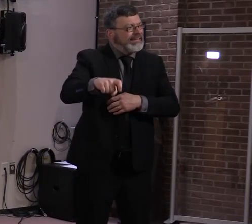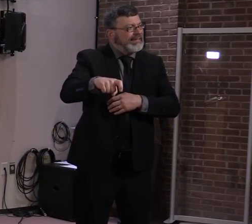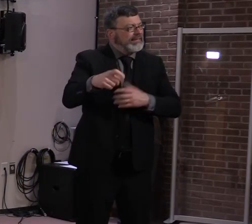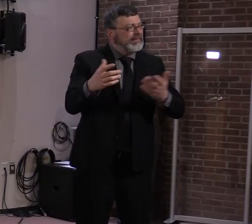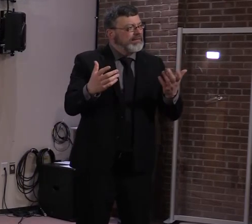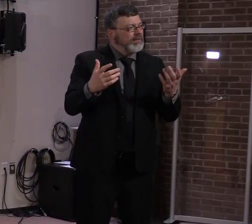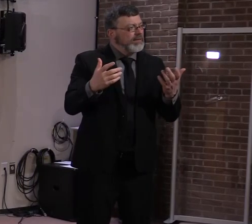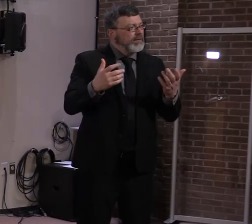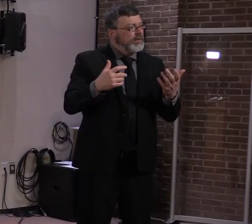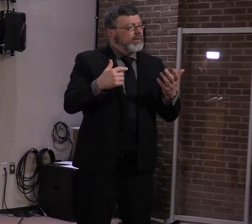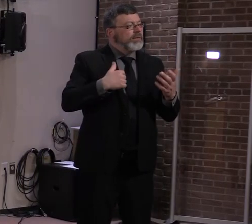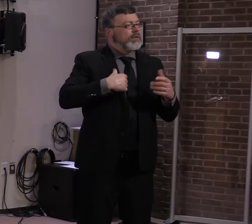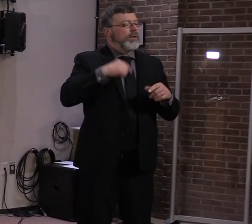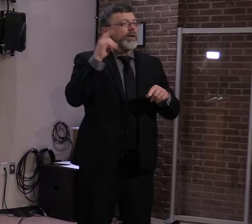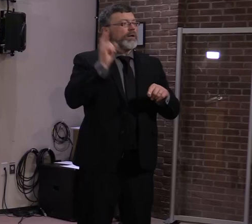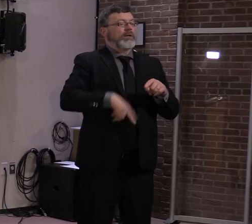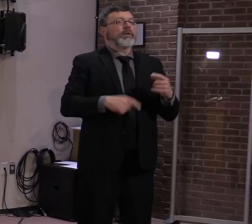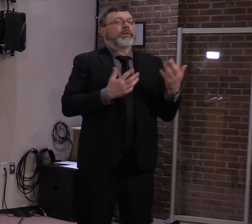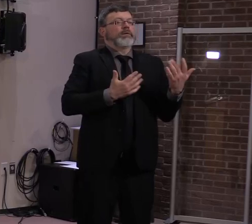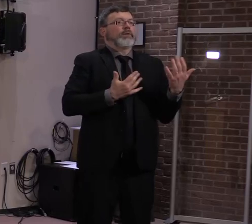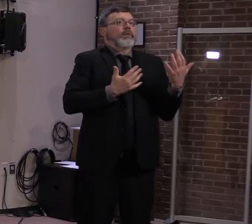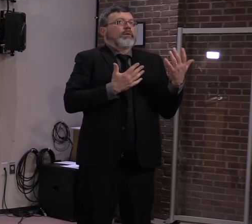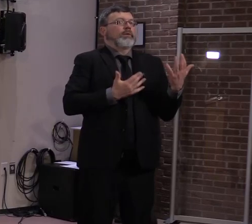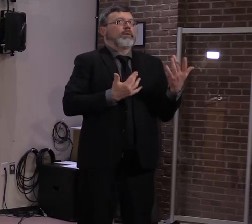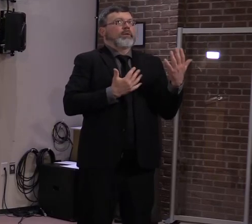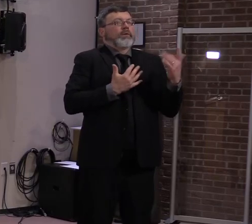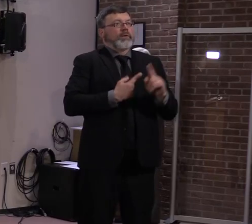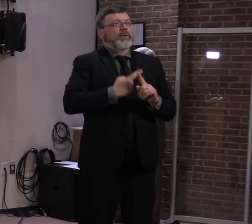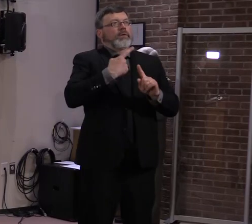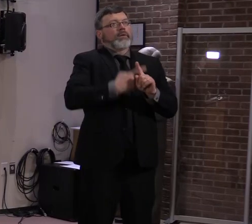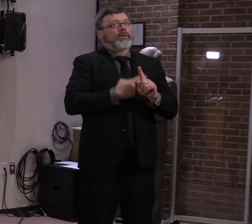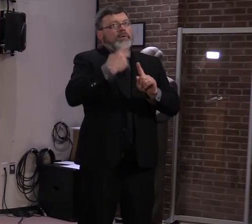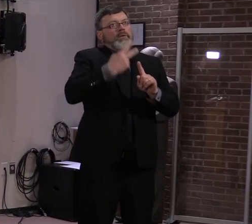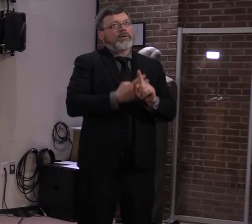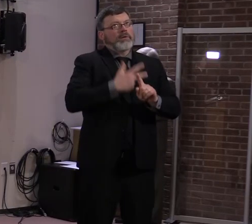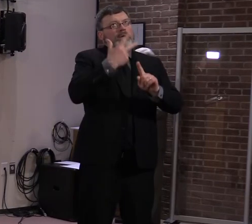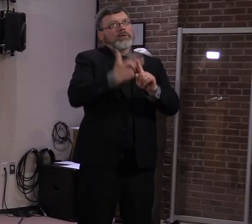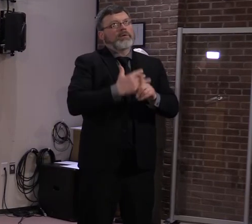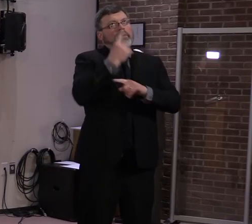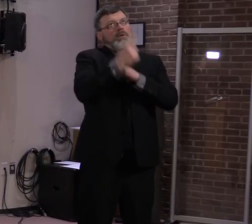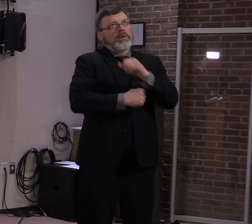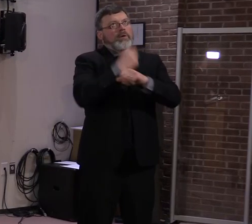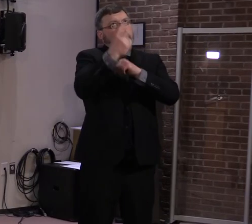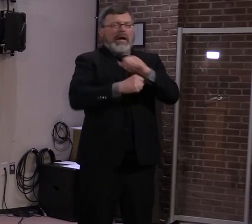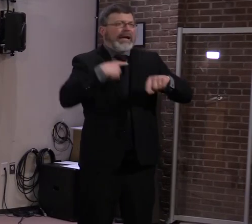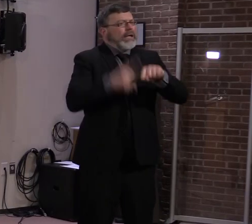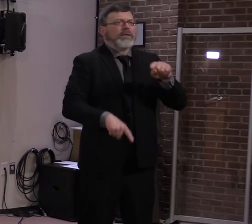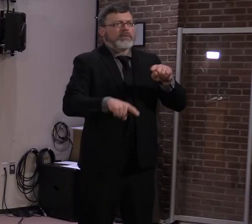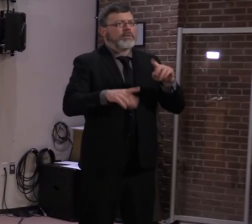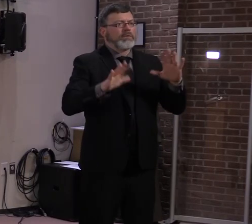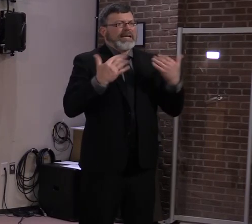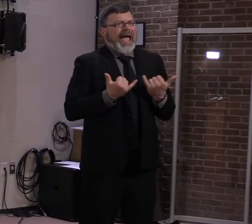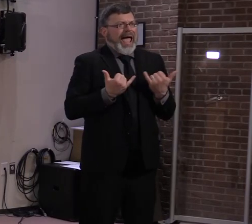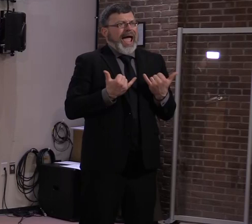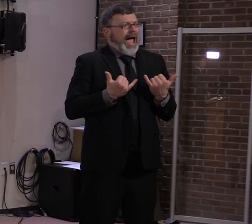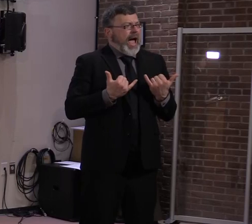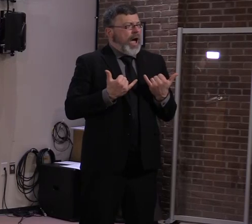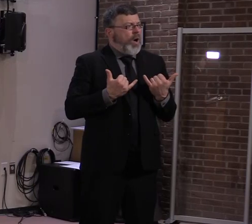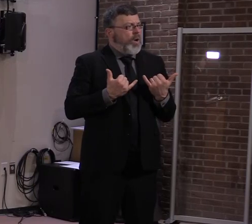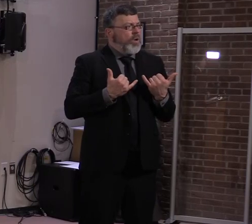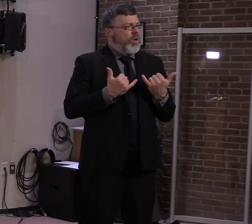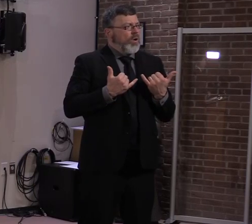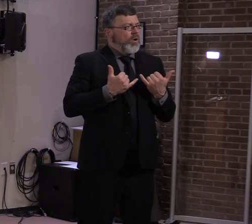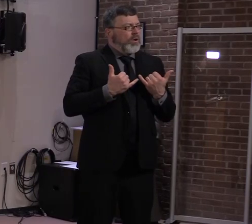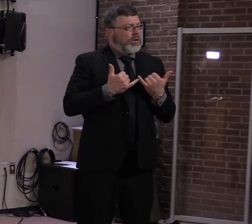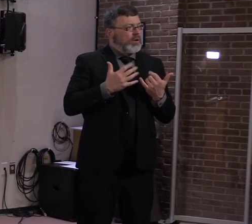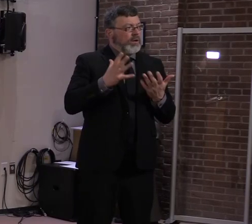that in this fiscal year, I mean, this doesn't happen. This won't happen again, I don't believe.